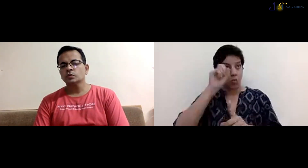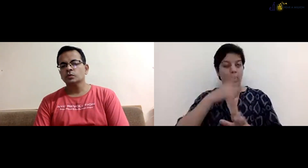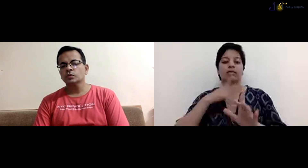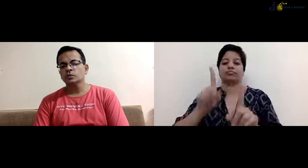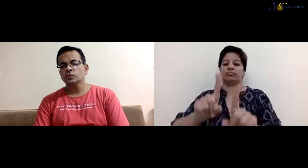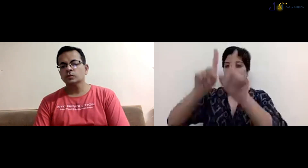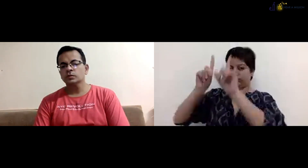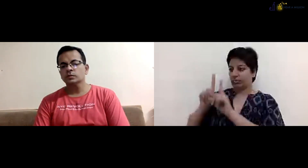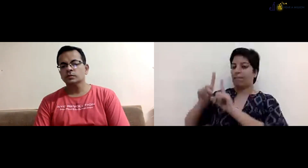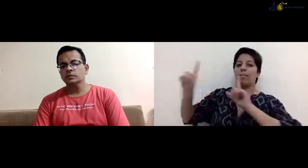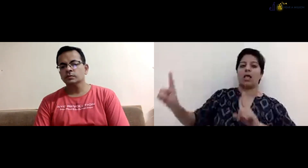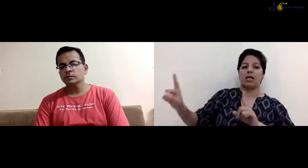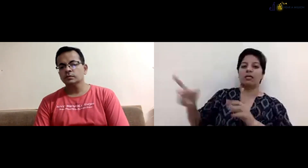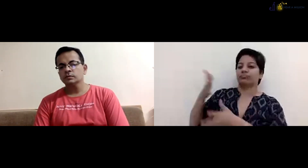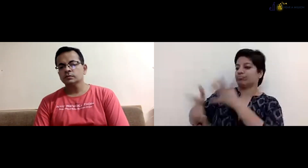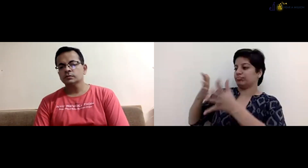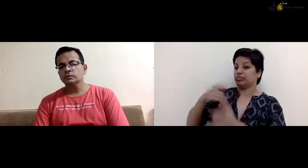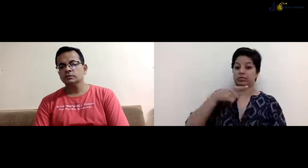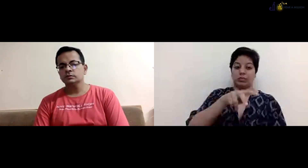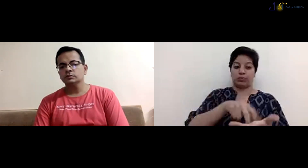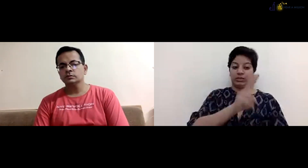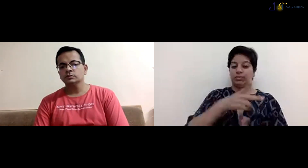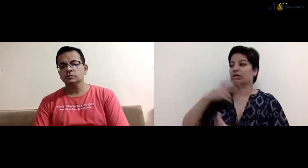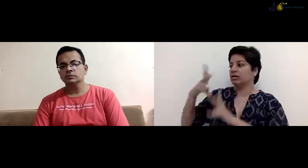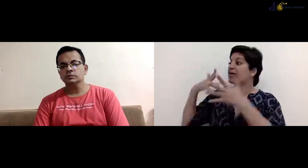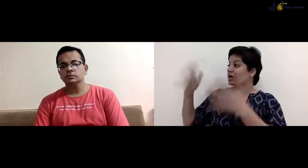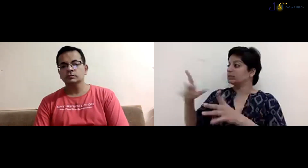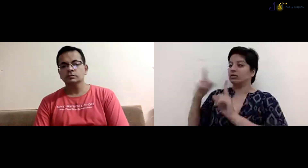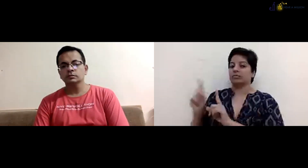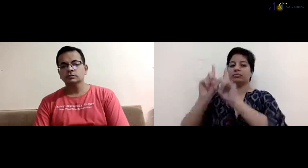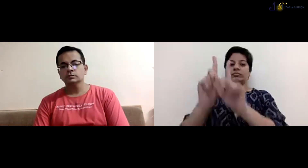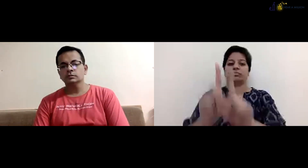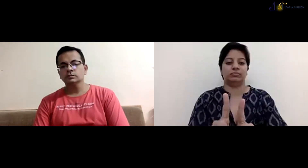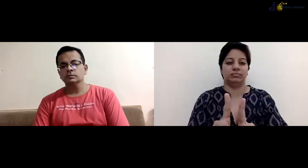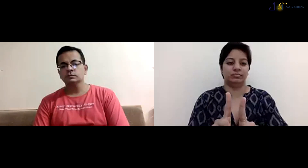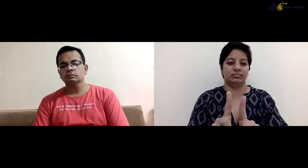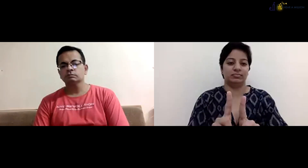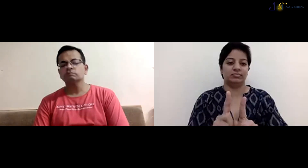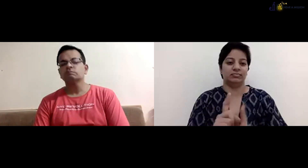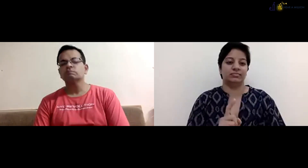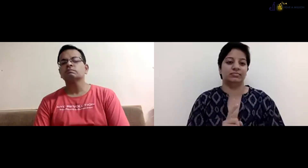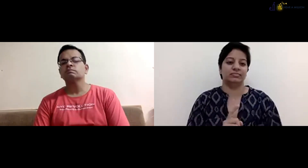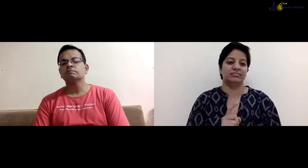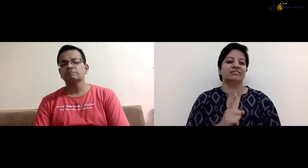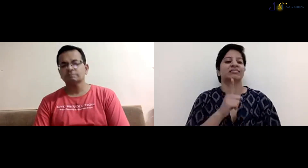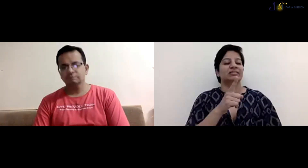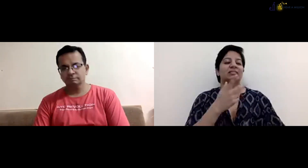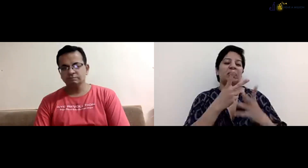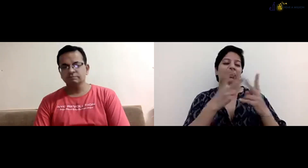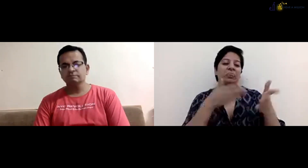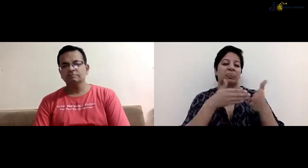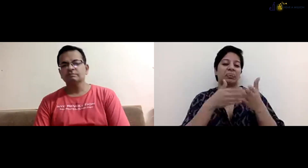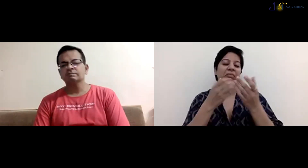if people are standing in the queue, then they are doing the sign. So, like we people have to stand in the queue like this, so that we can